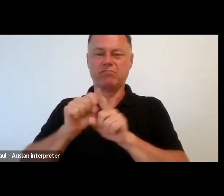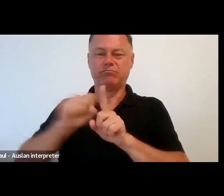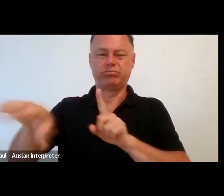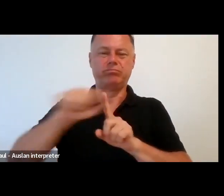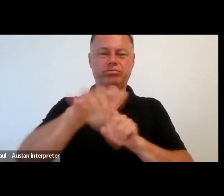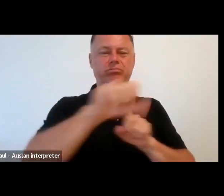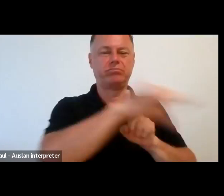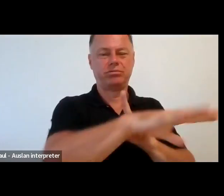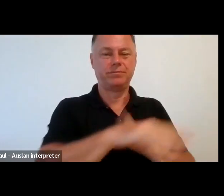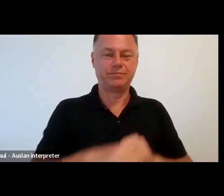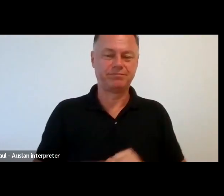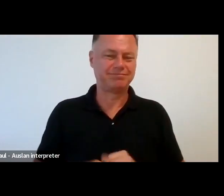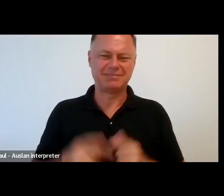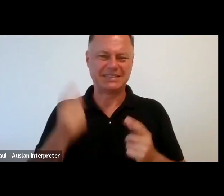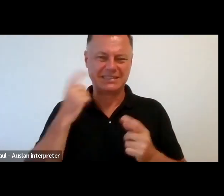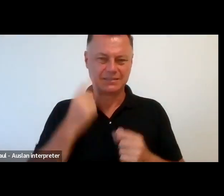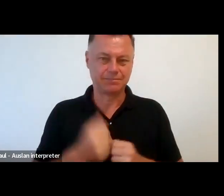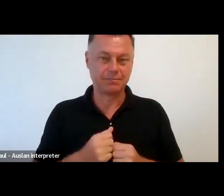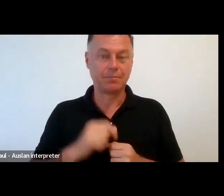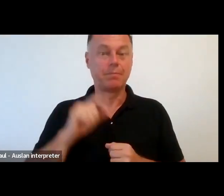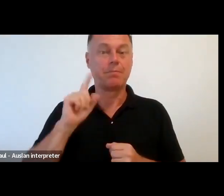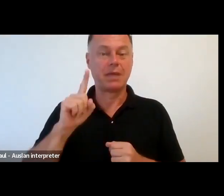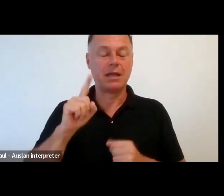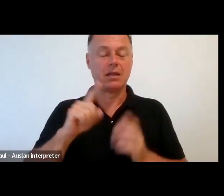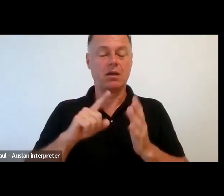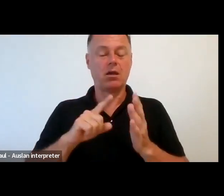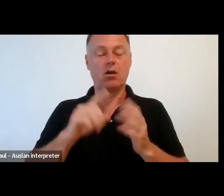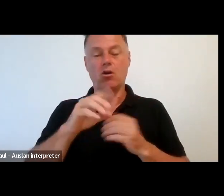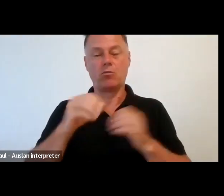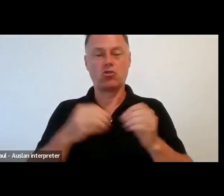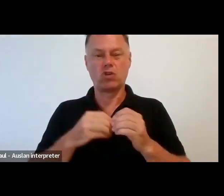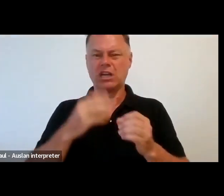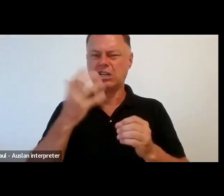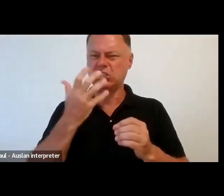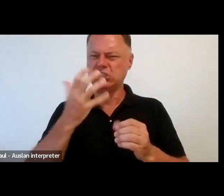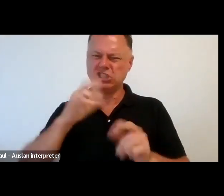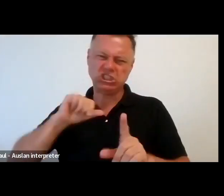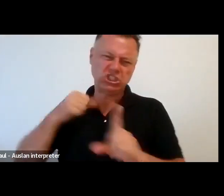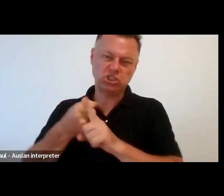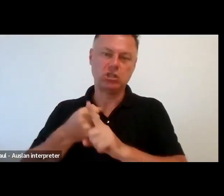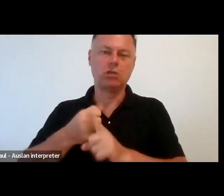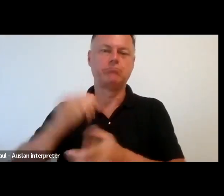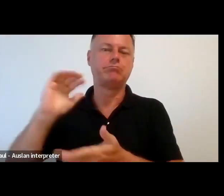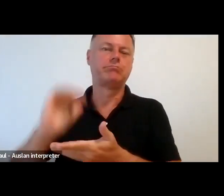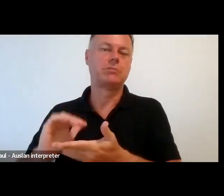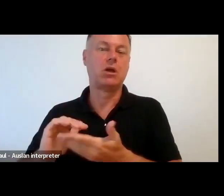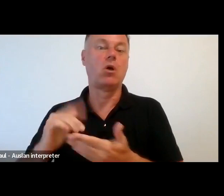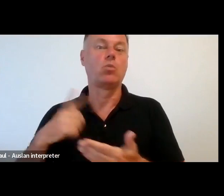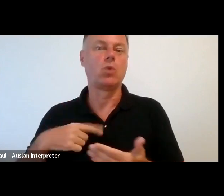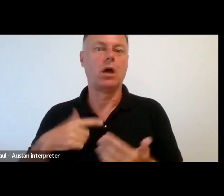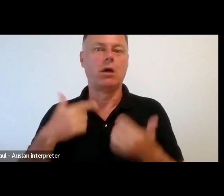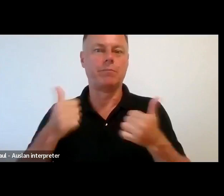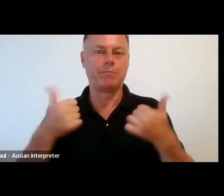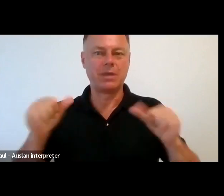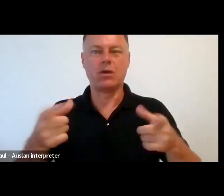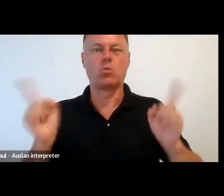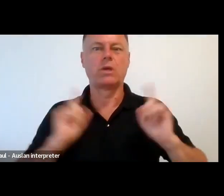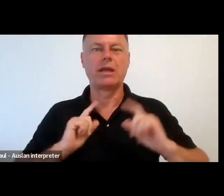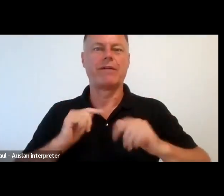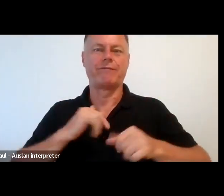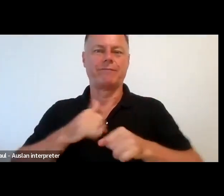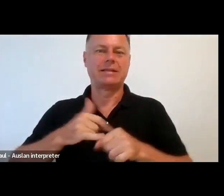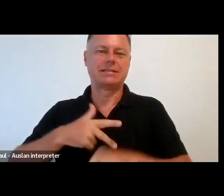of Omicron is less, and that's partly because we've got such high levels of vaccination in our